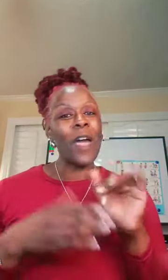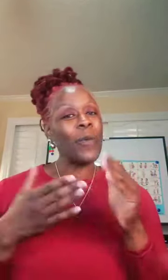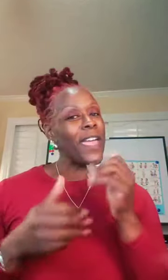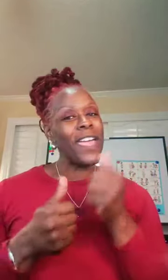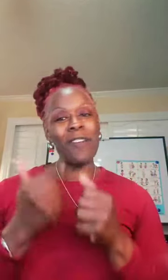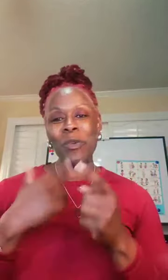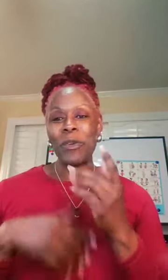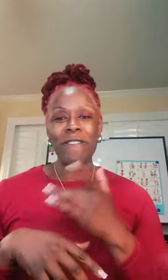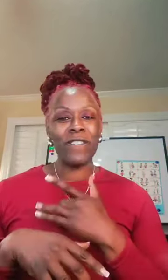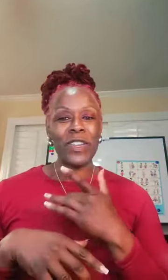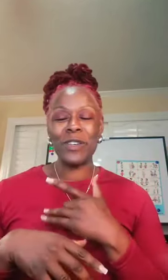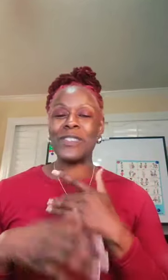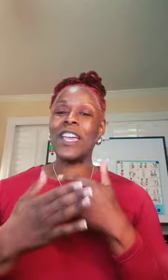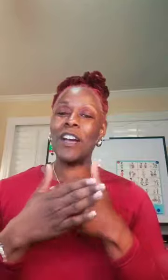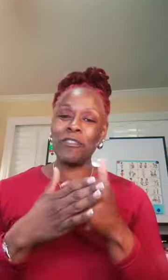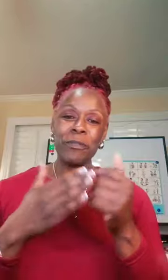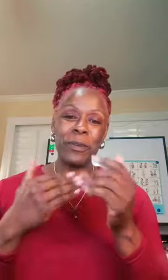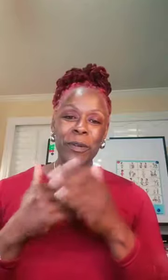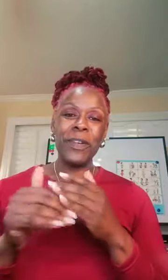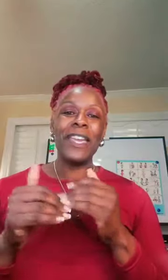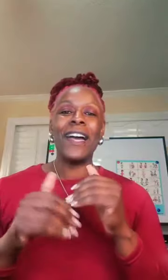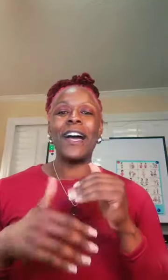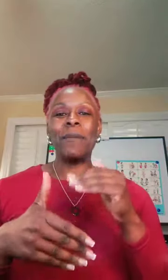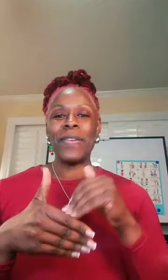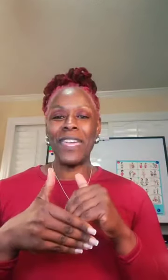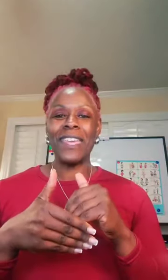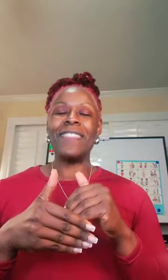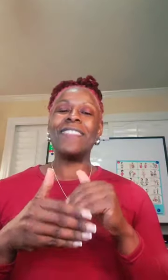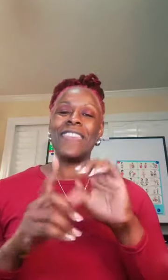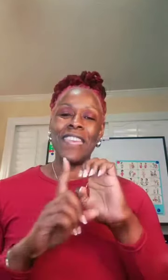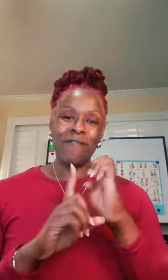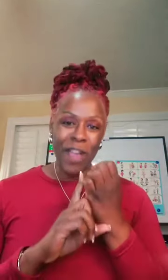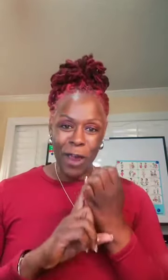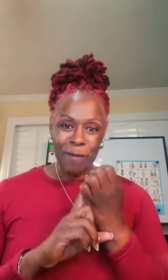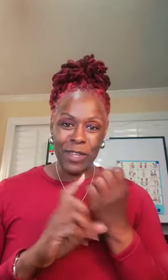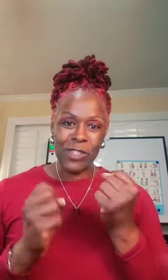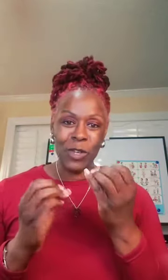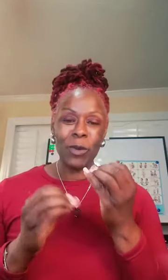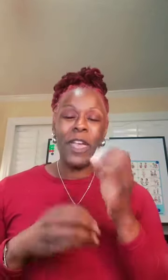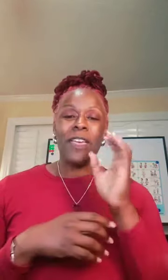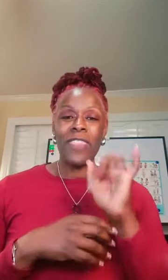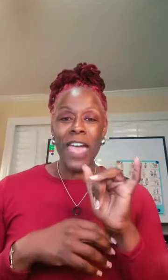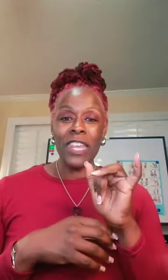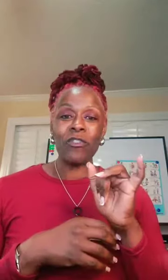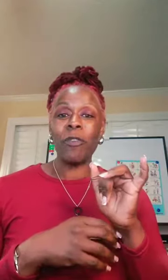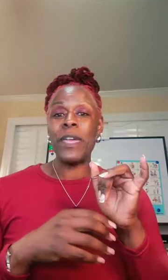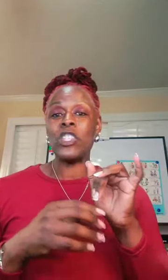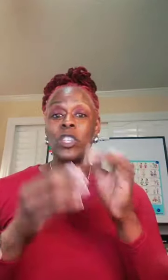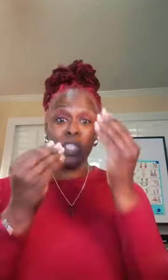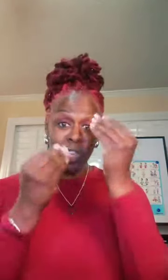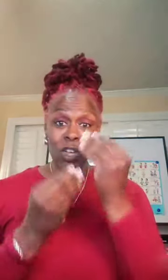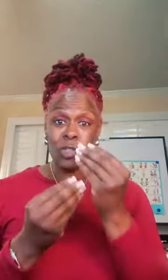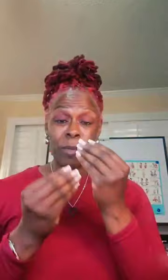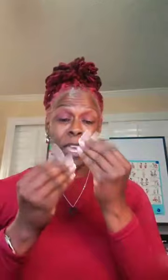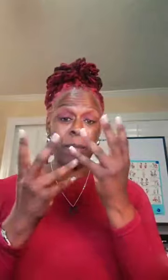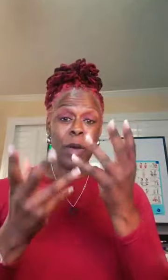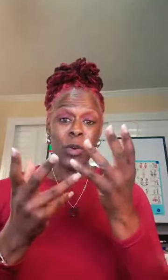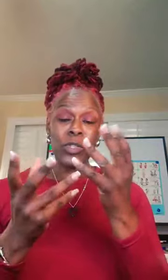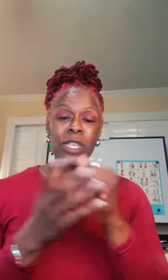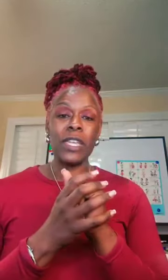way everyone feels comfortable in the environment. And so that information is also being posted.